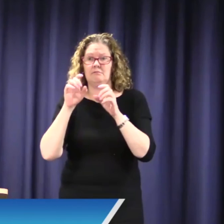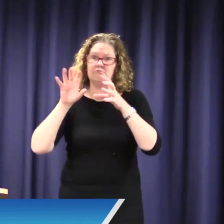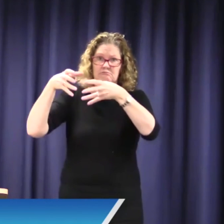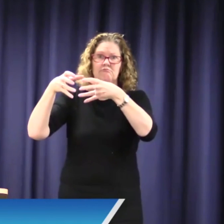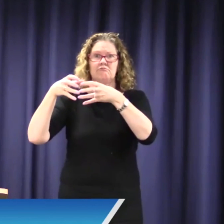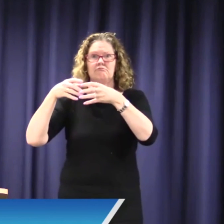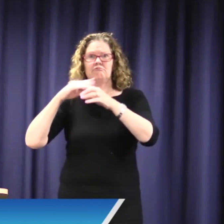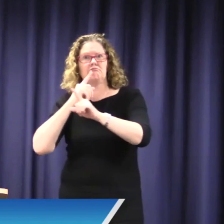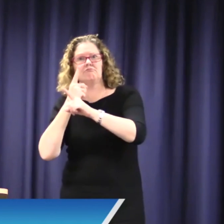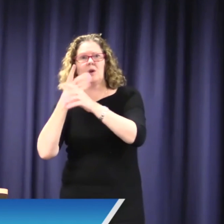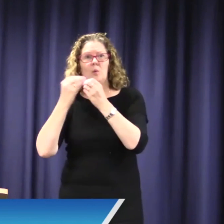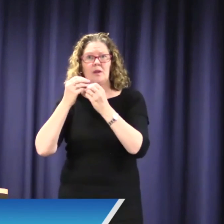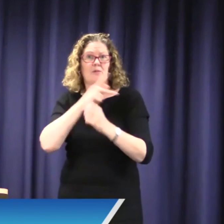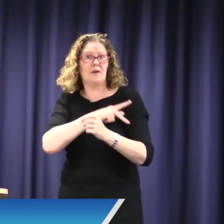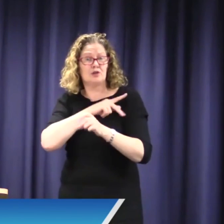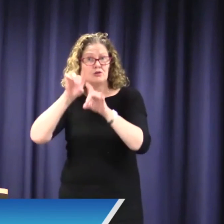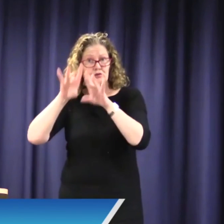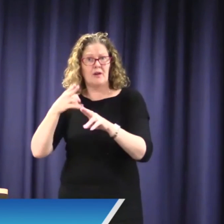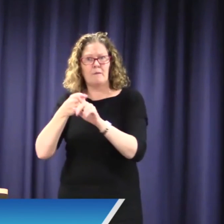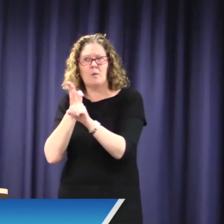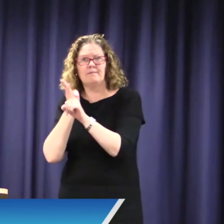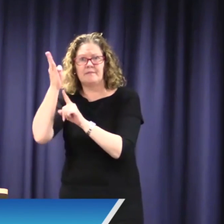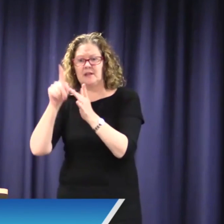on behalf of interpreters.